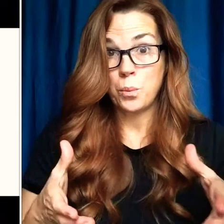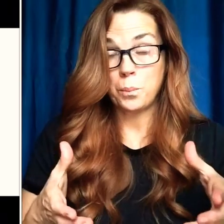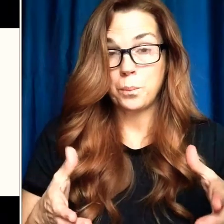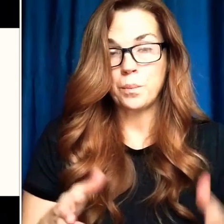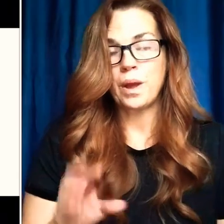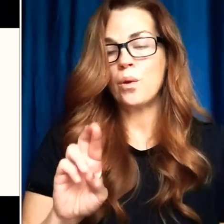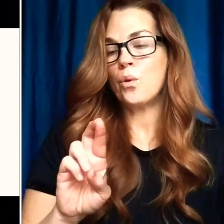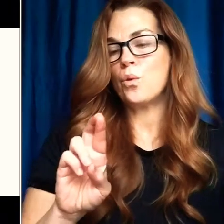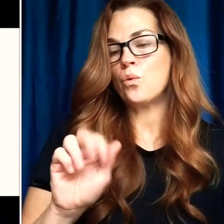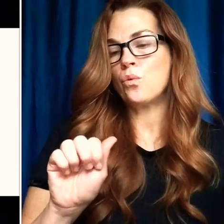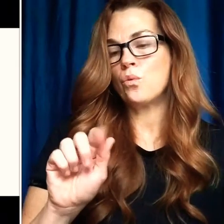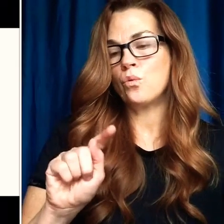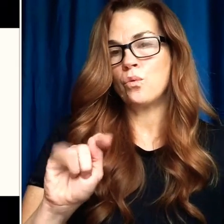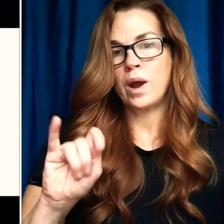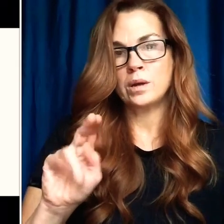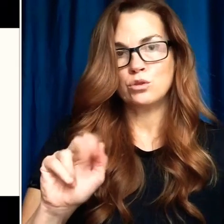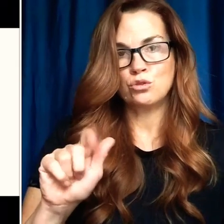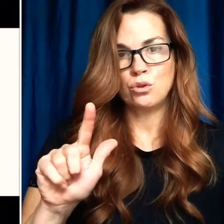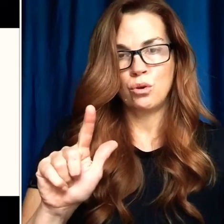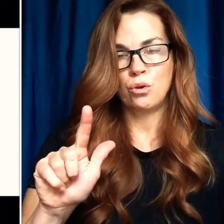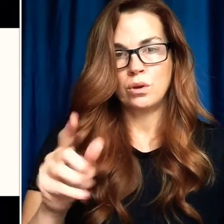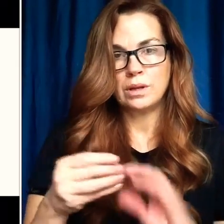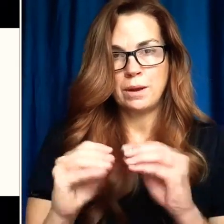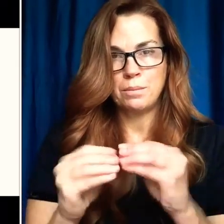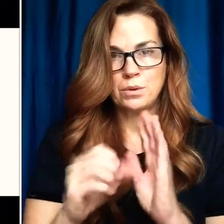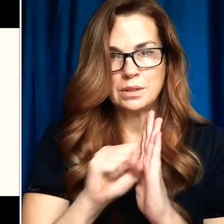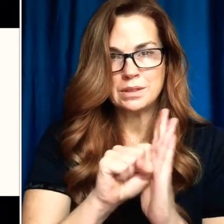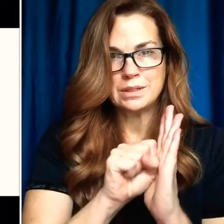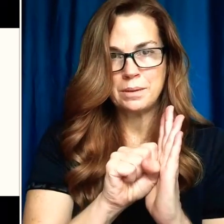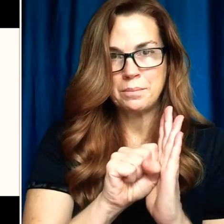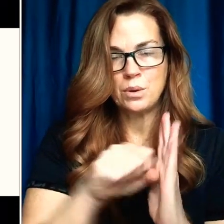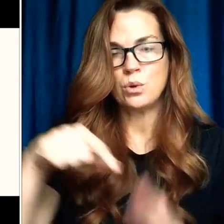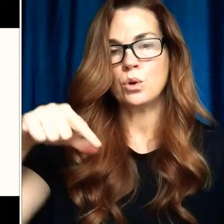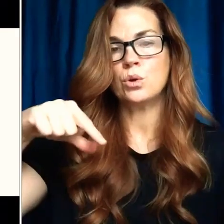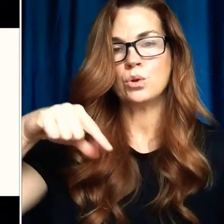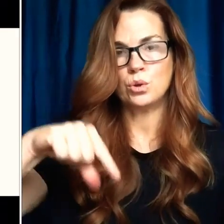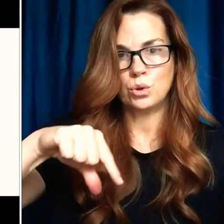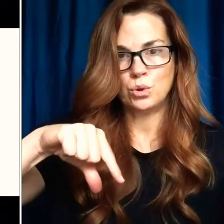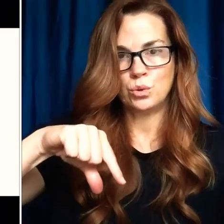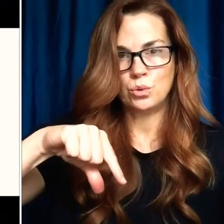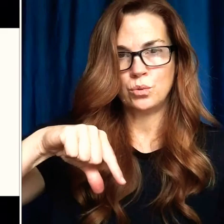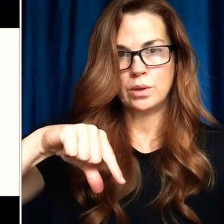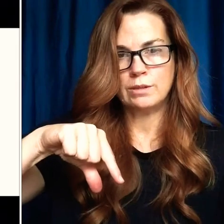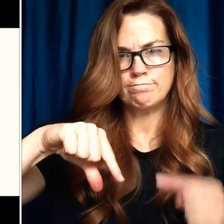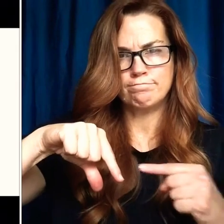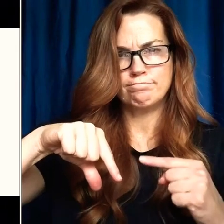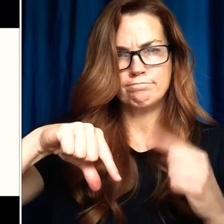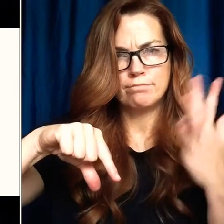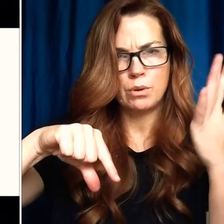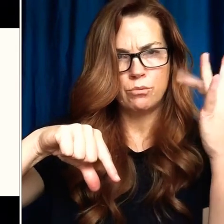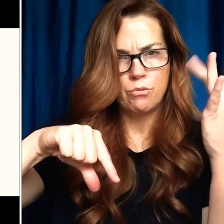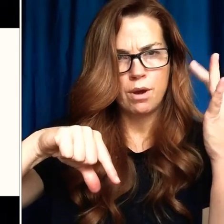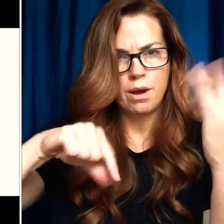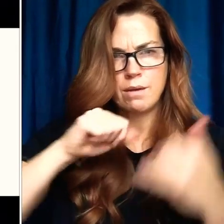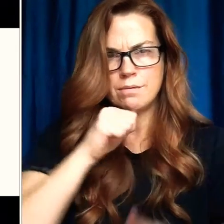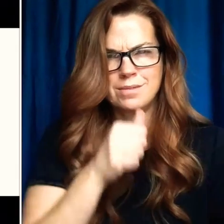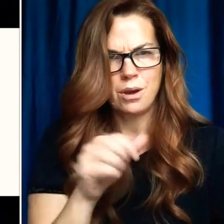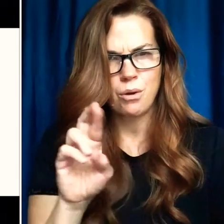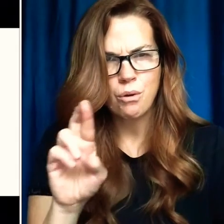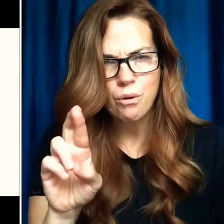R? In a moment, you'll see exactly why. For now, you just need to know Q is for